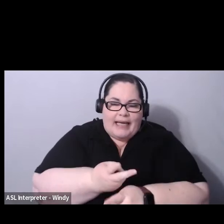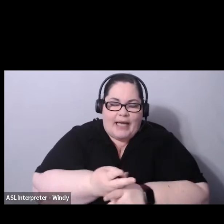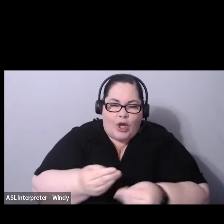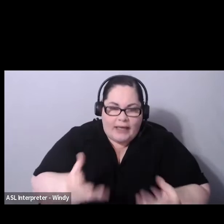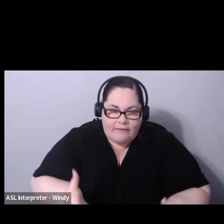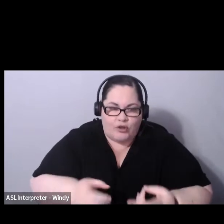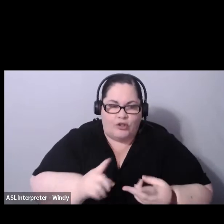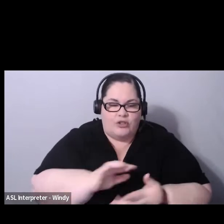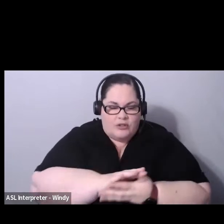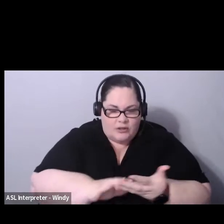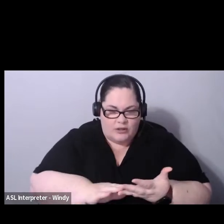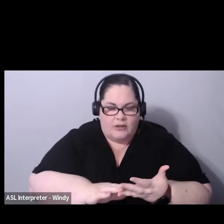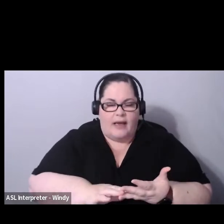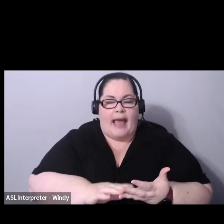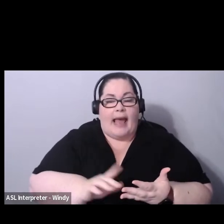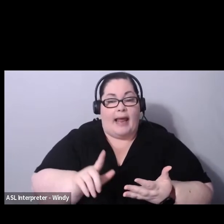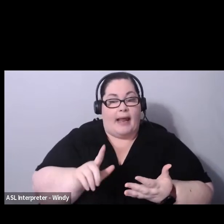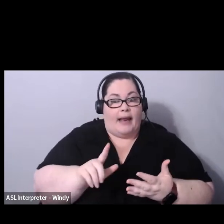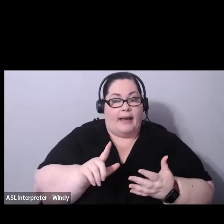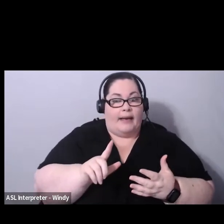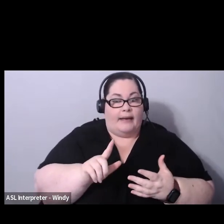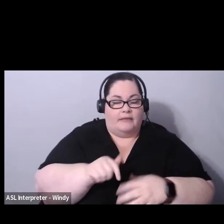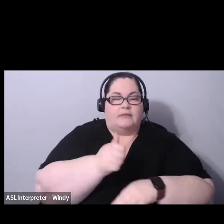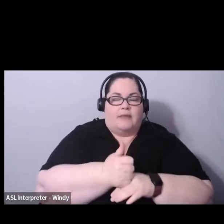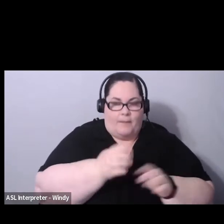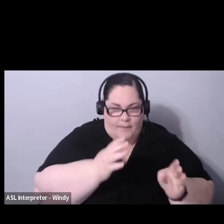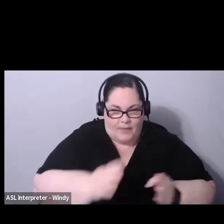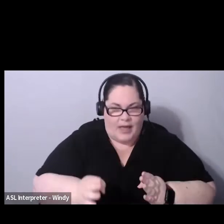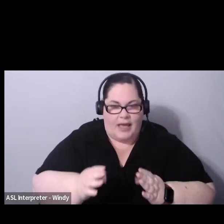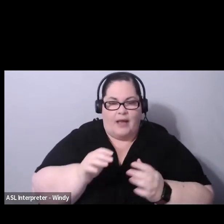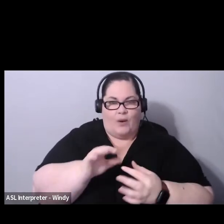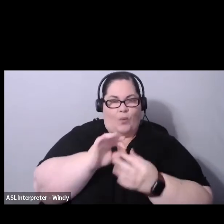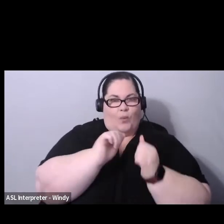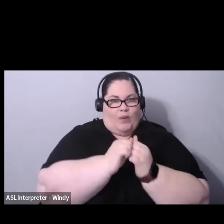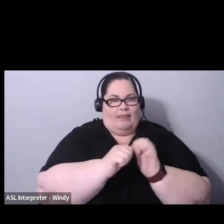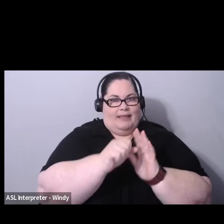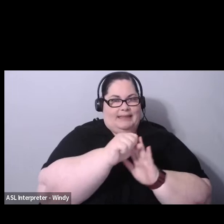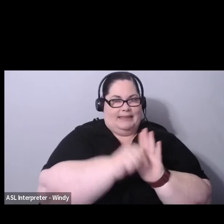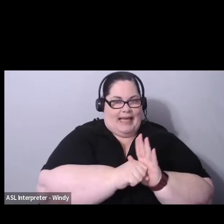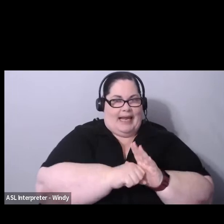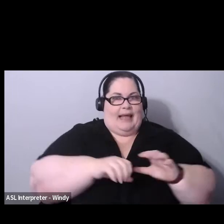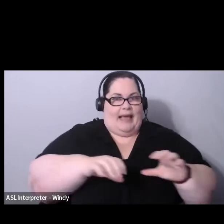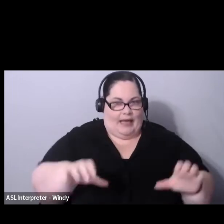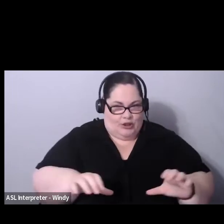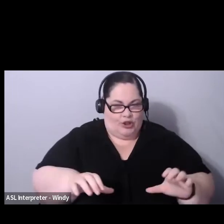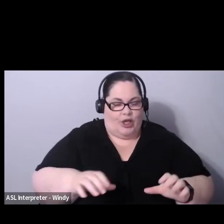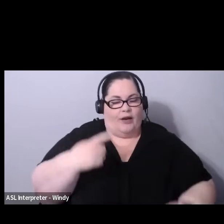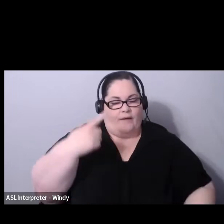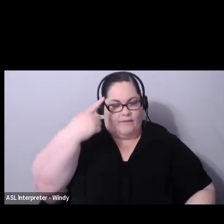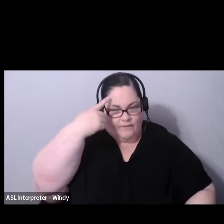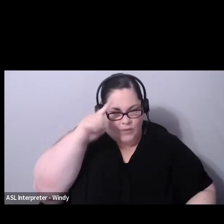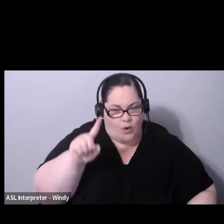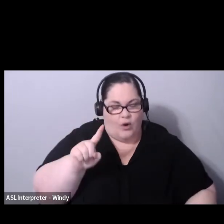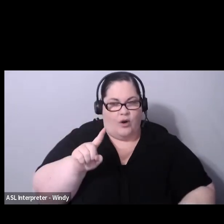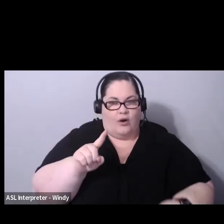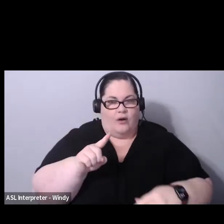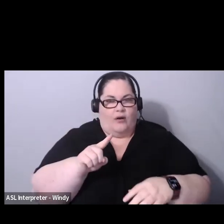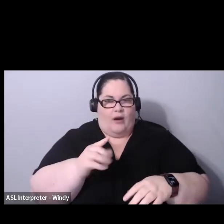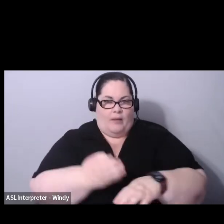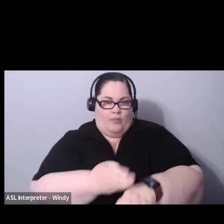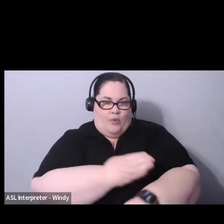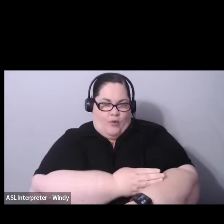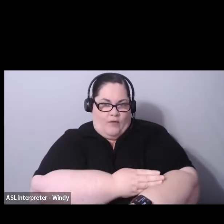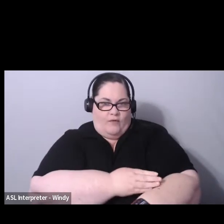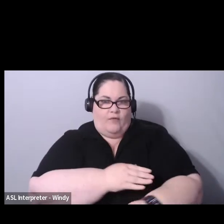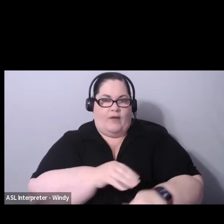plan for state action to increase access to care, support, and treatment, improve quality